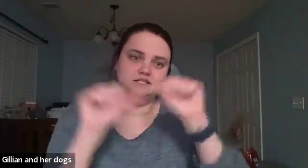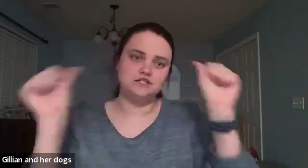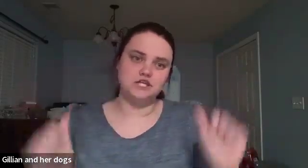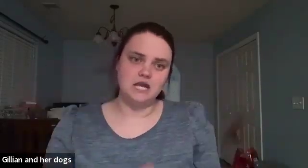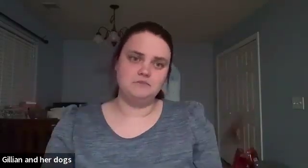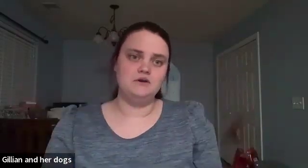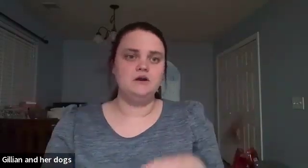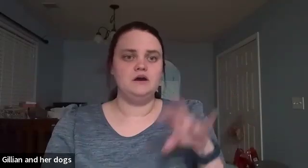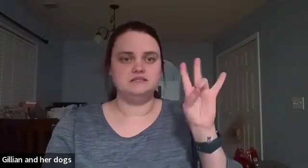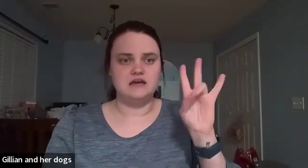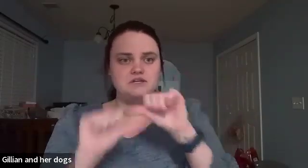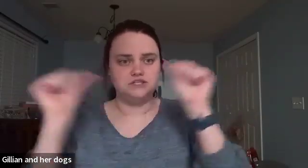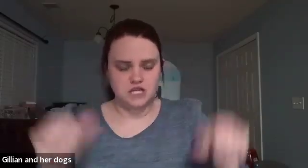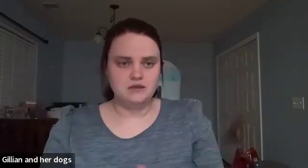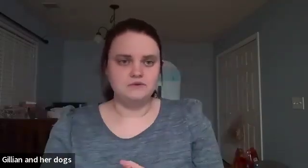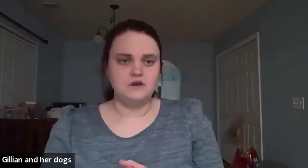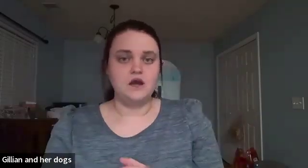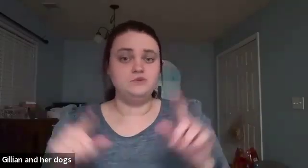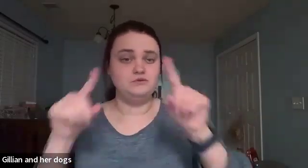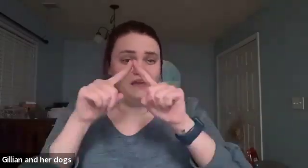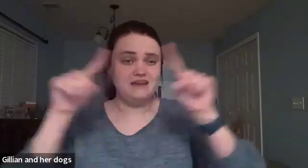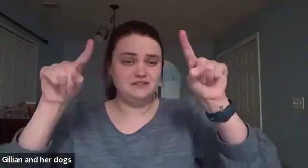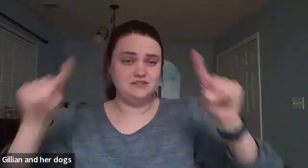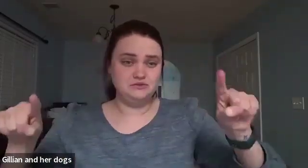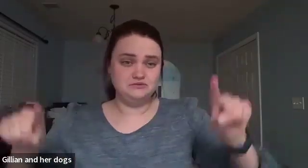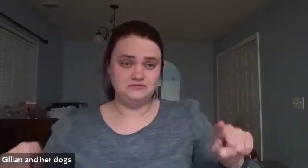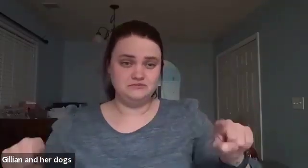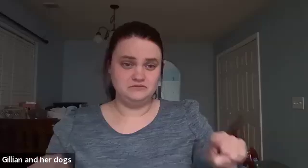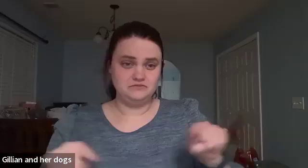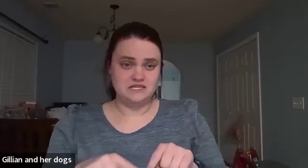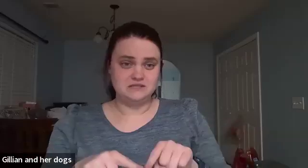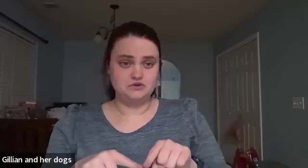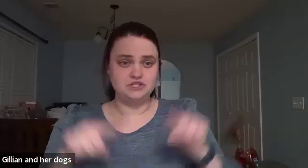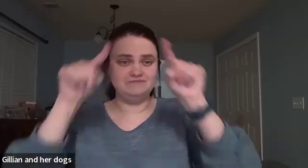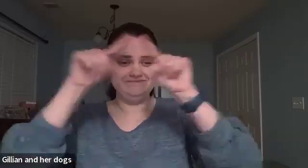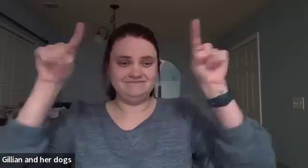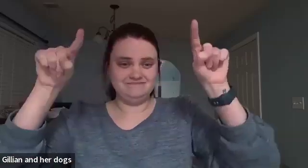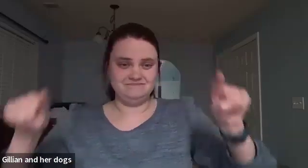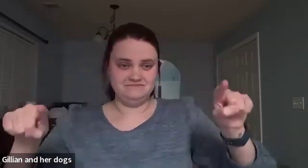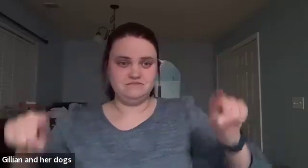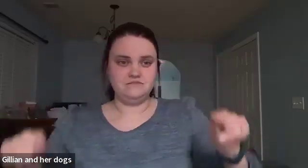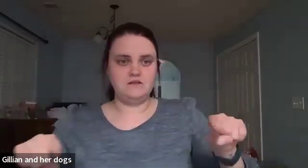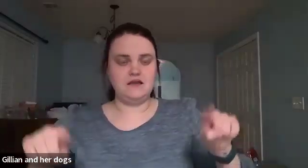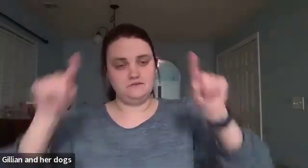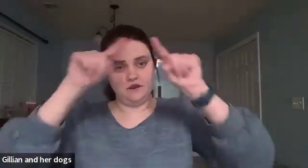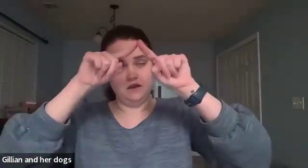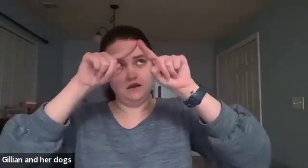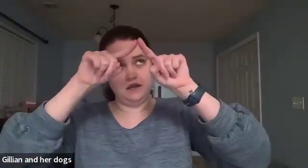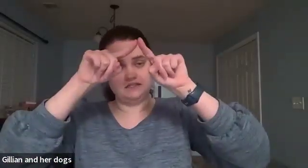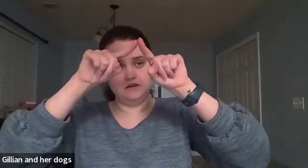6 shape, a 7 shape. You can do this motion, the like for hexagon,